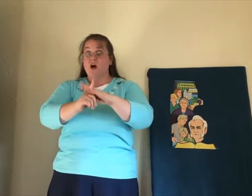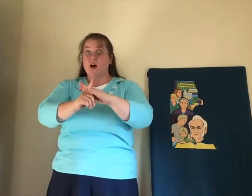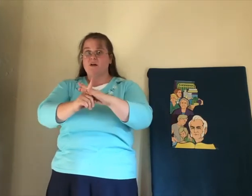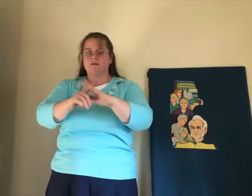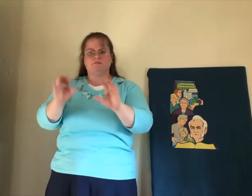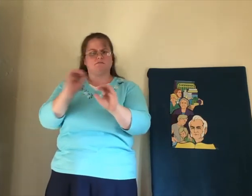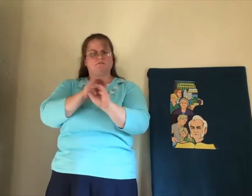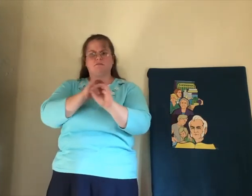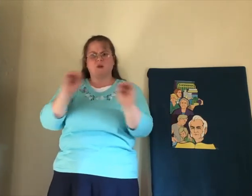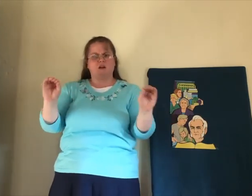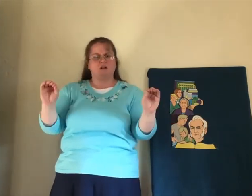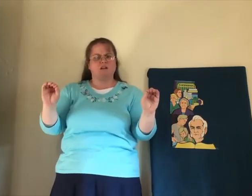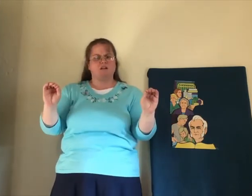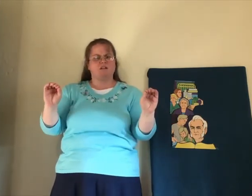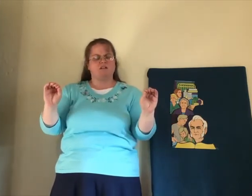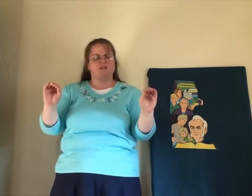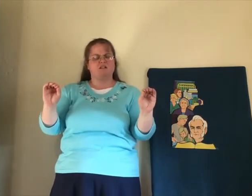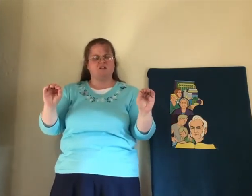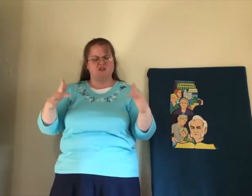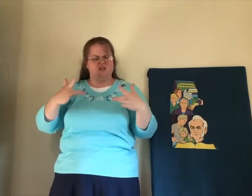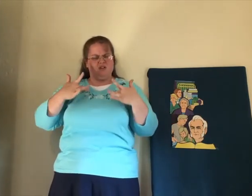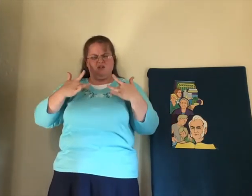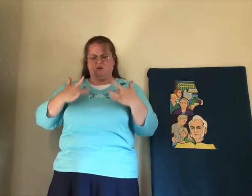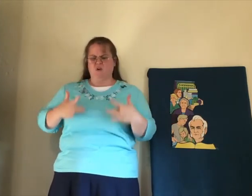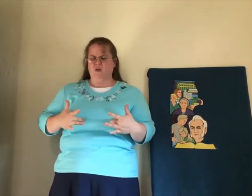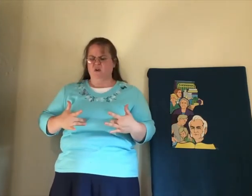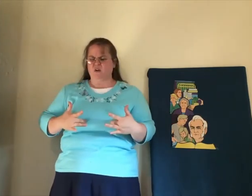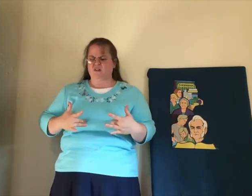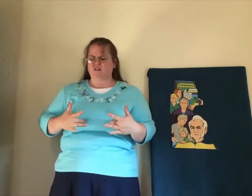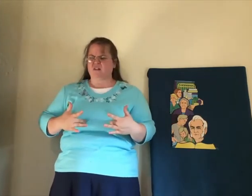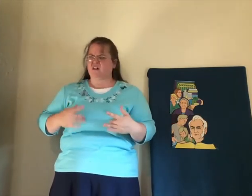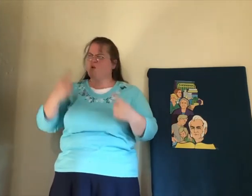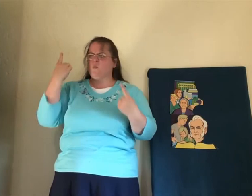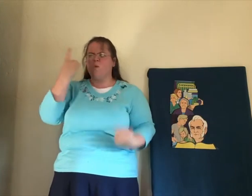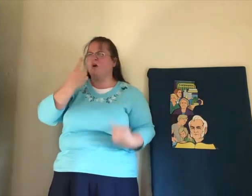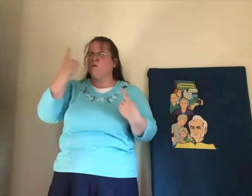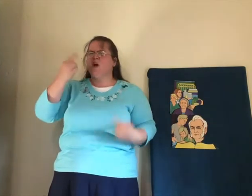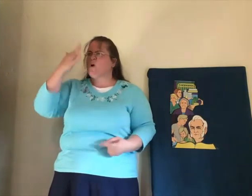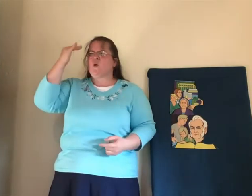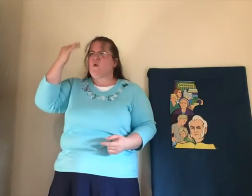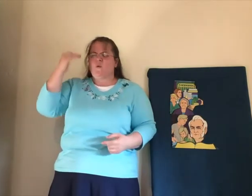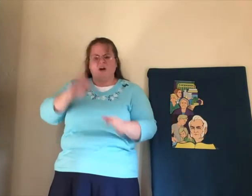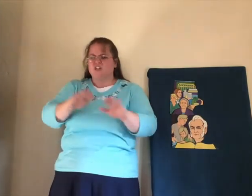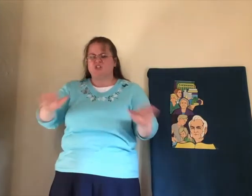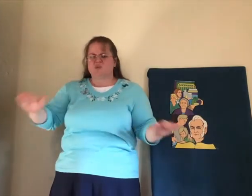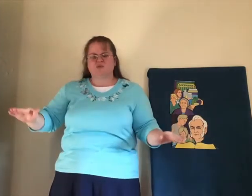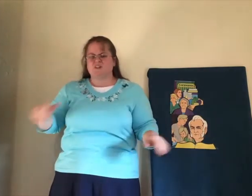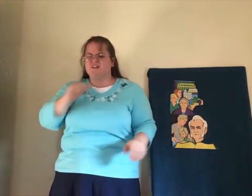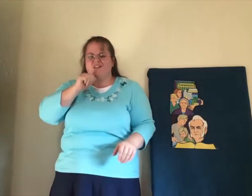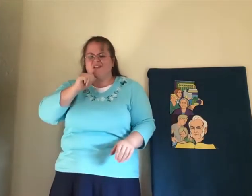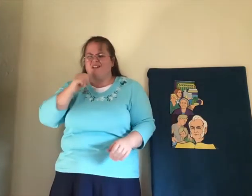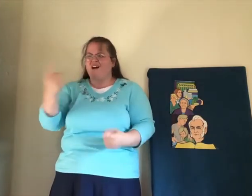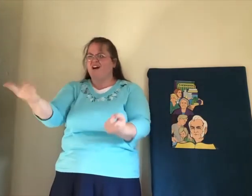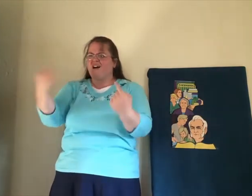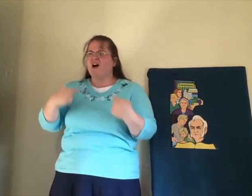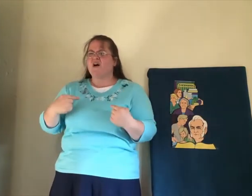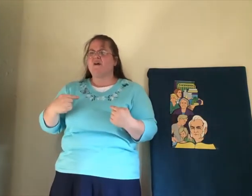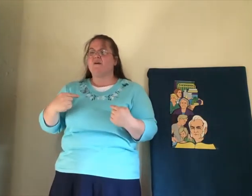waited, and no children showed up. None. So they were discouraged and they wondered, why did